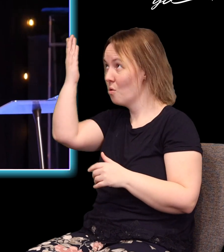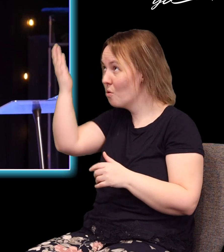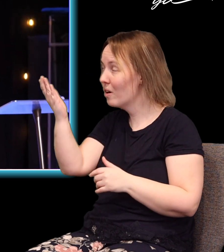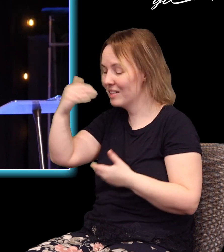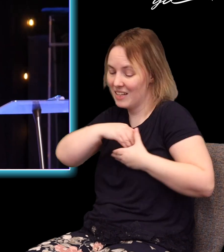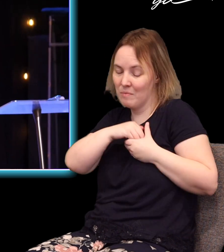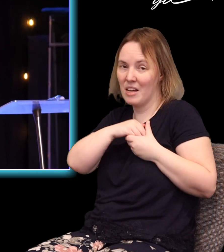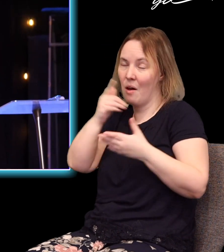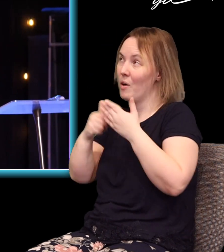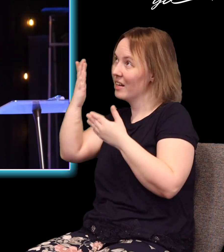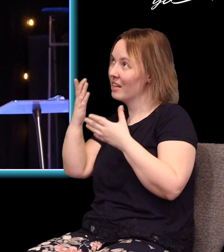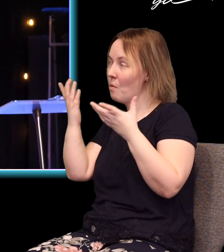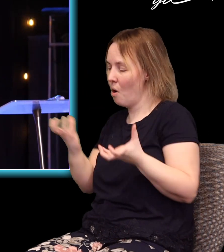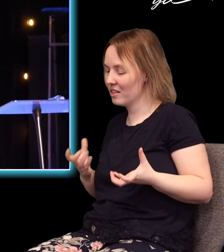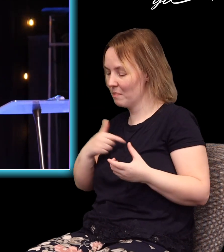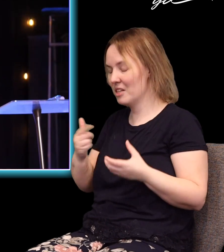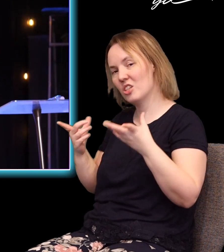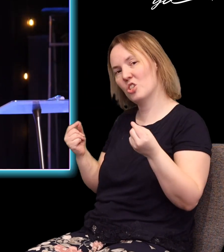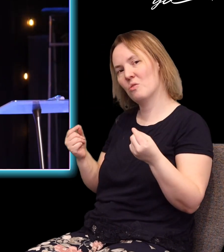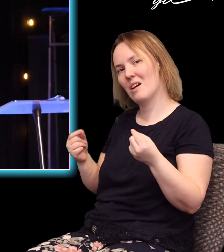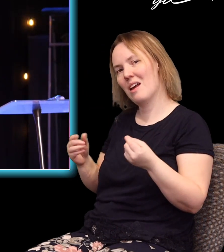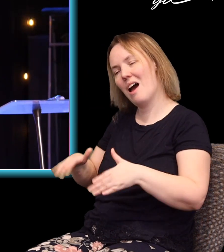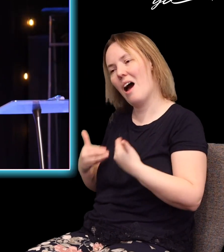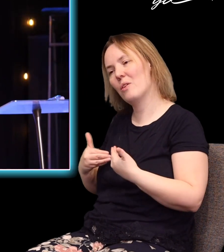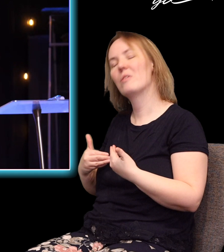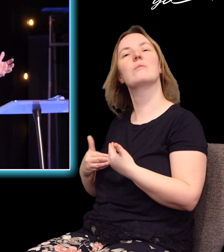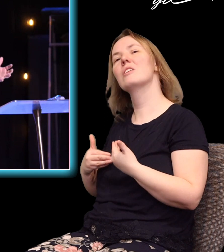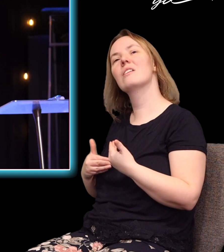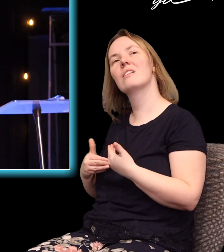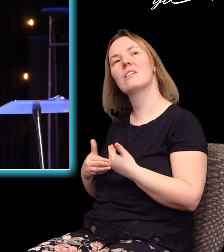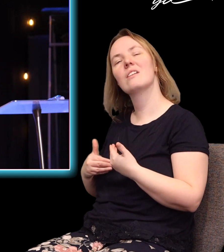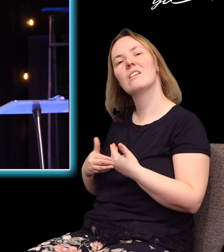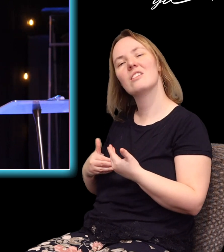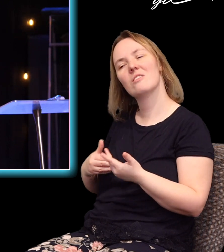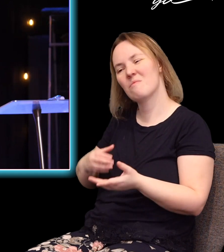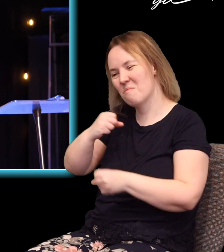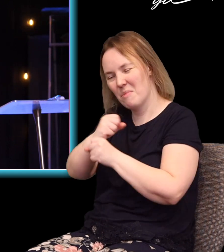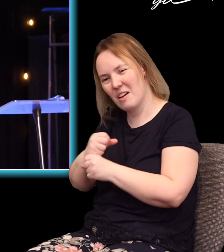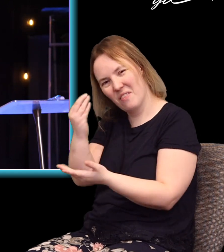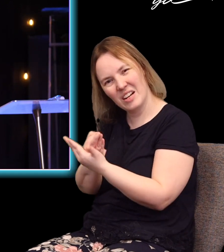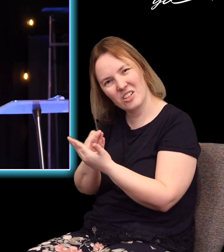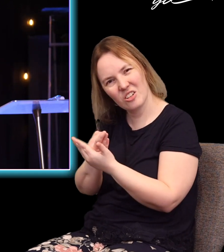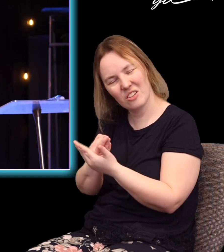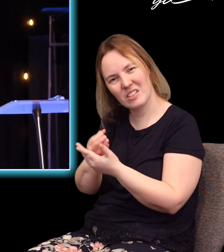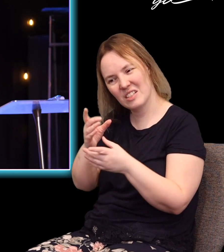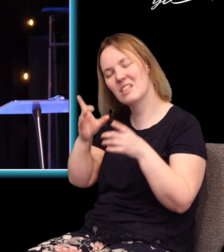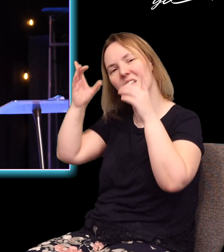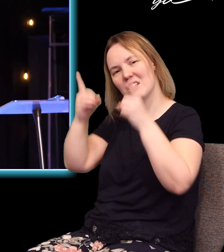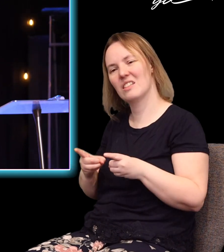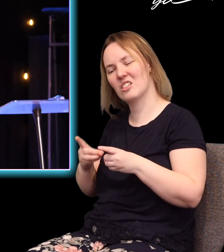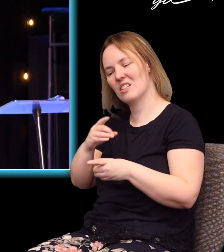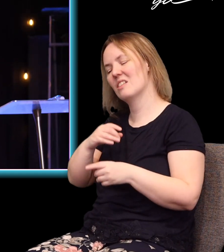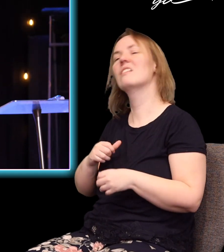who is in me and what he wants me to do and how he wants me to treat my spouse, how he wants me to make financial decisions that keep me